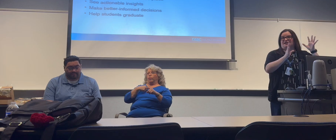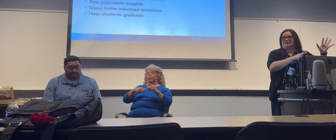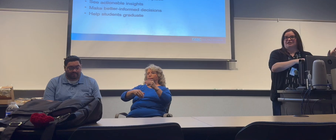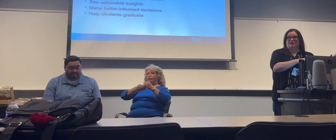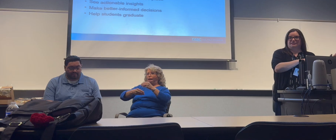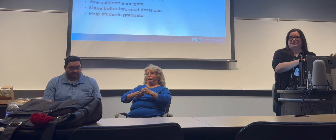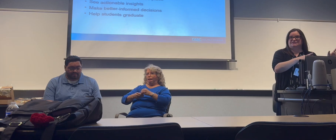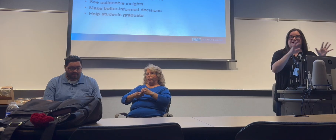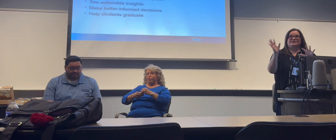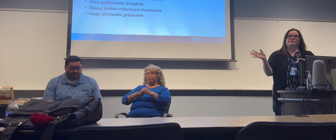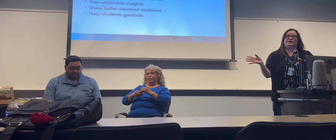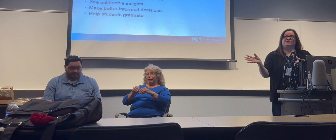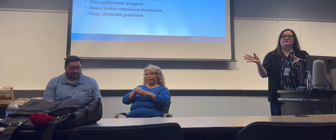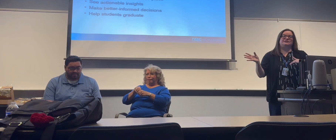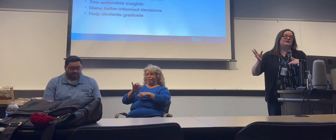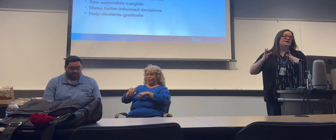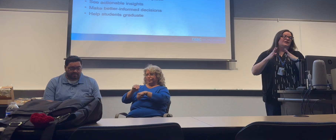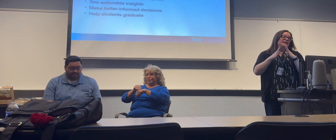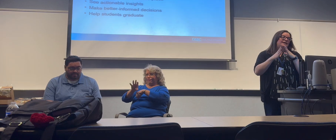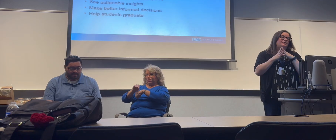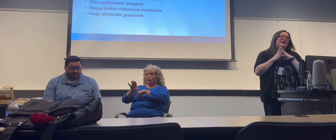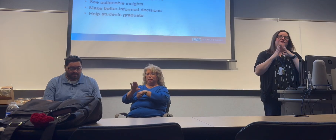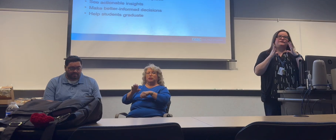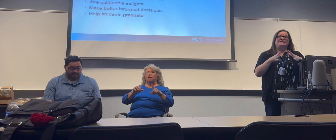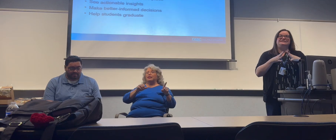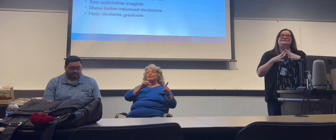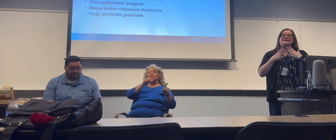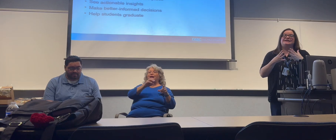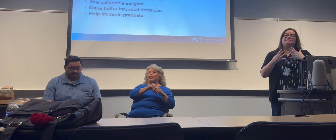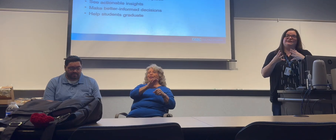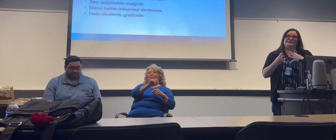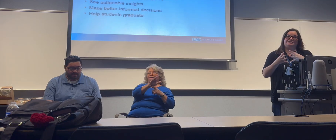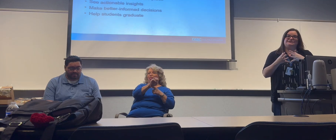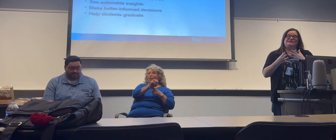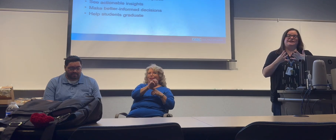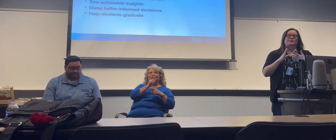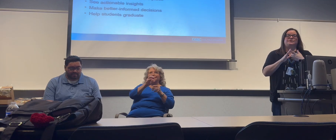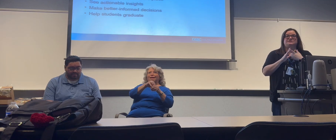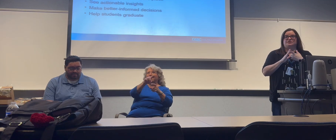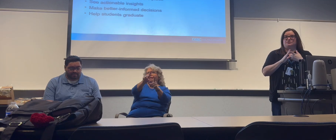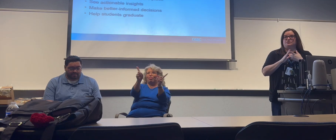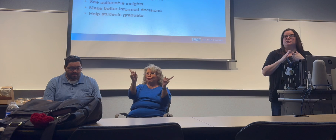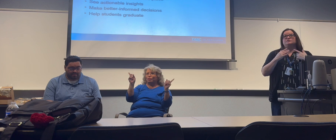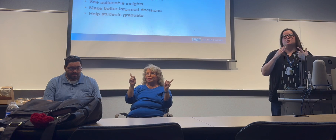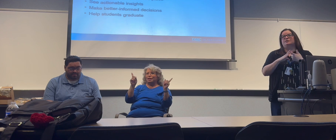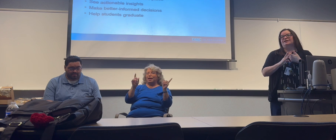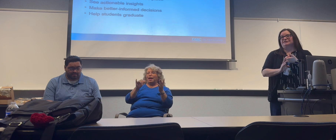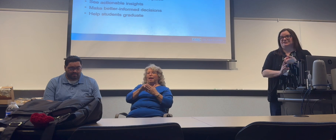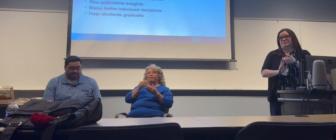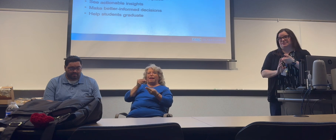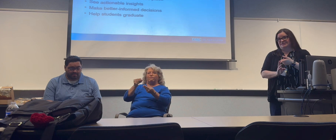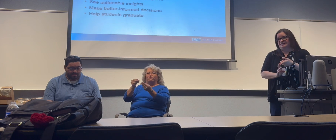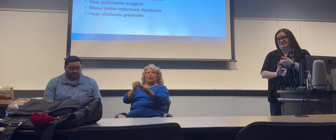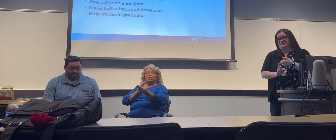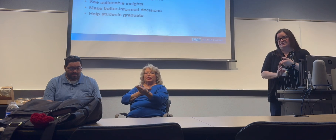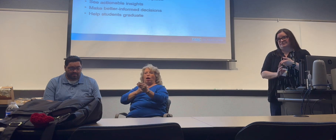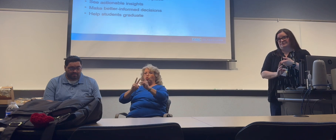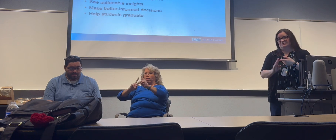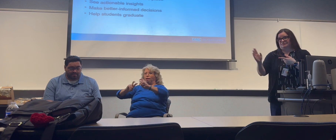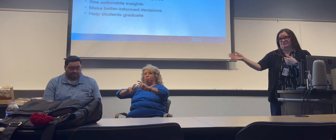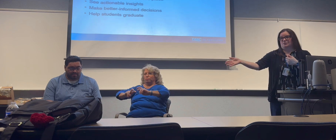that is not in college, it's not anywhere else. And that feeds the analytics that help us know who's more likely to